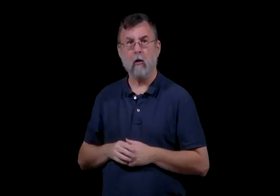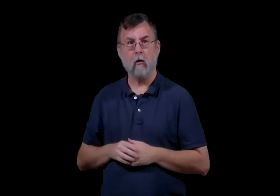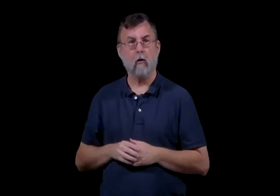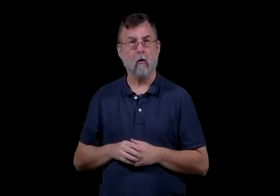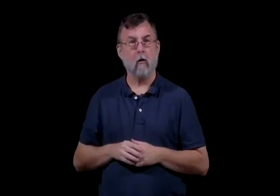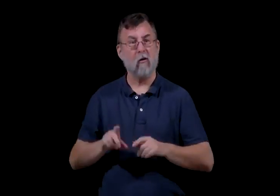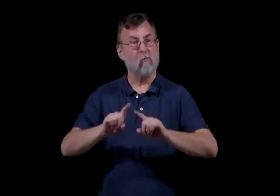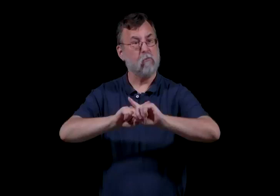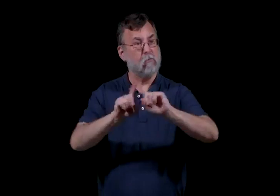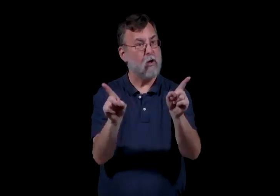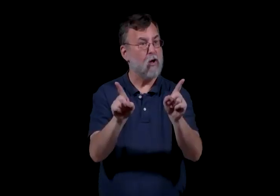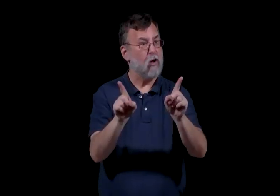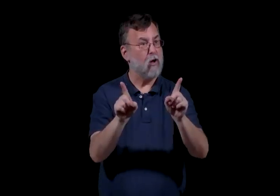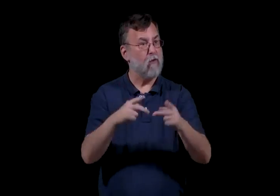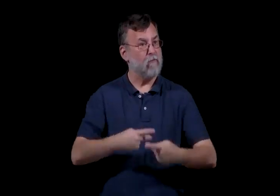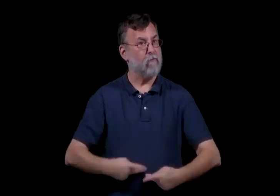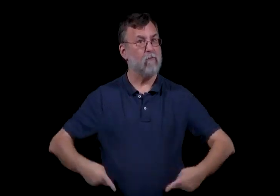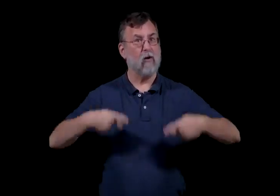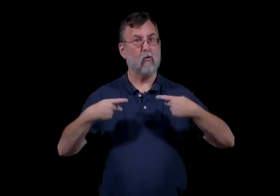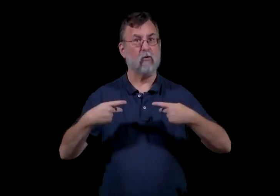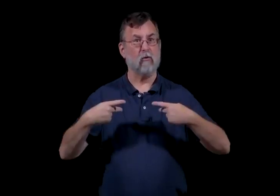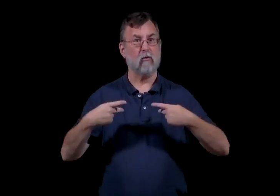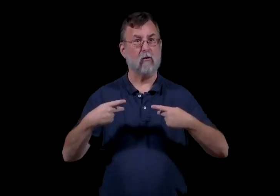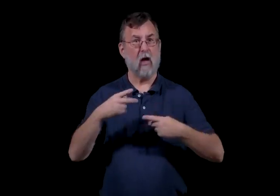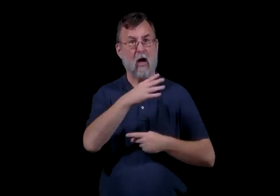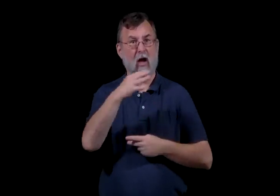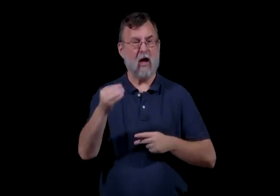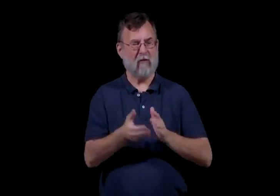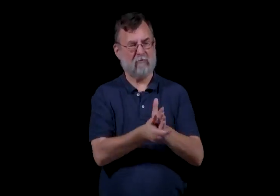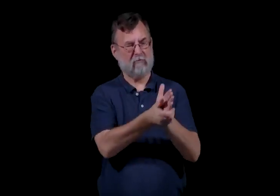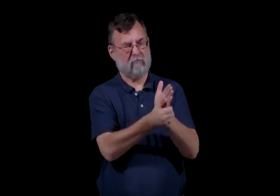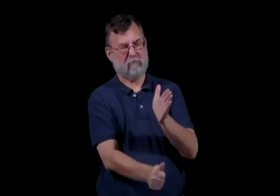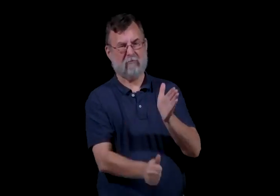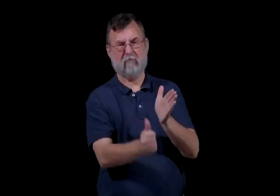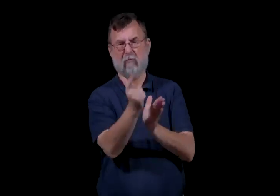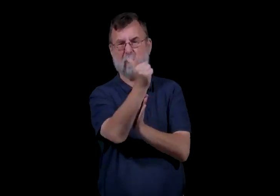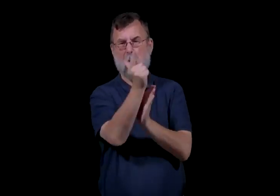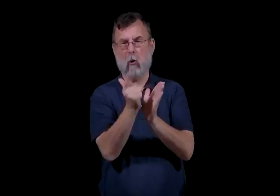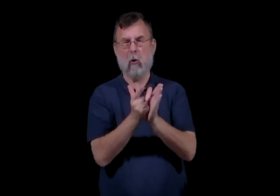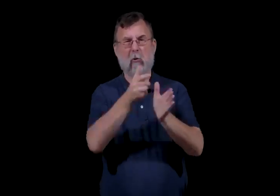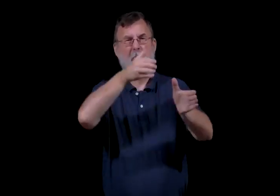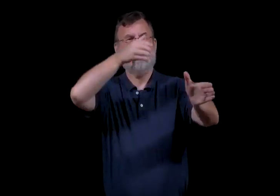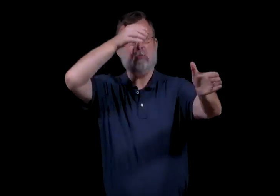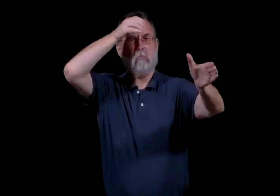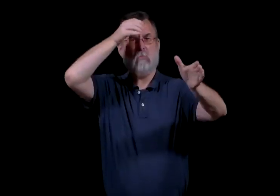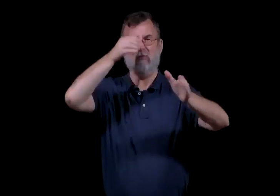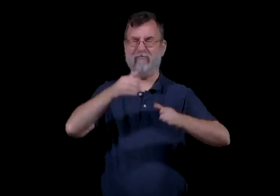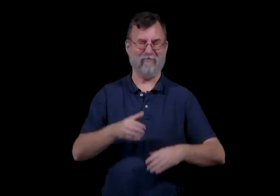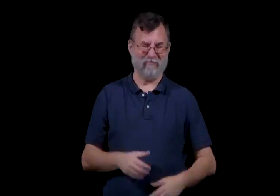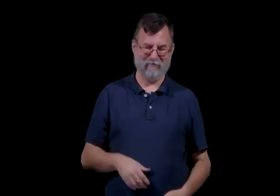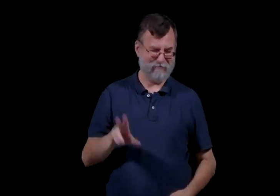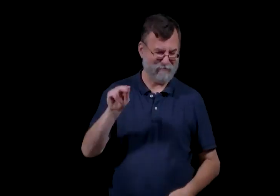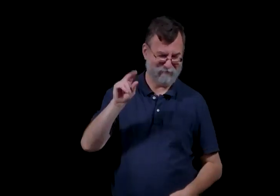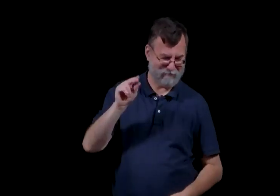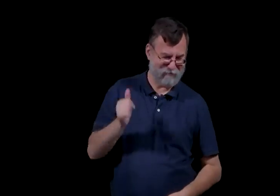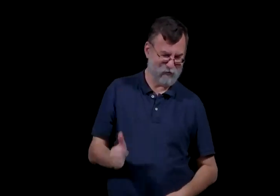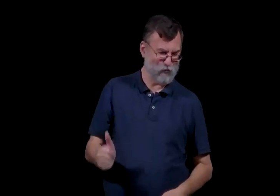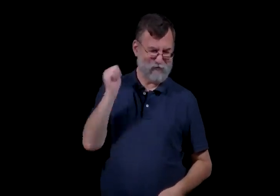John. But the Pharisees and the experts in the law, they